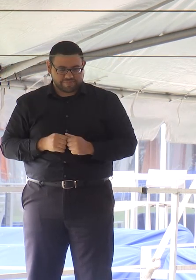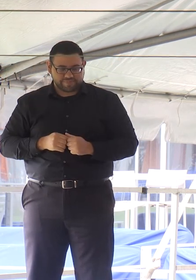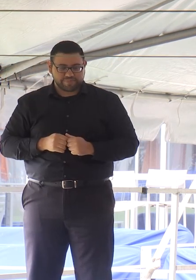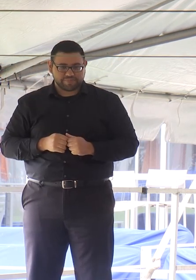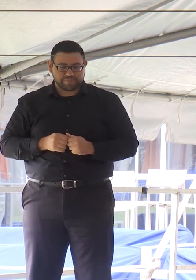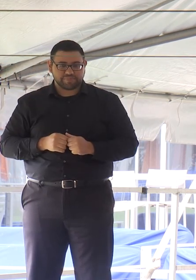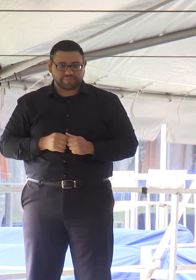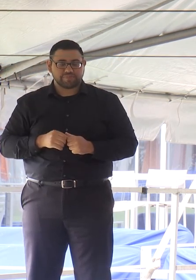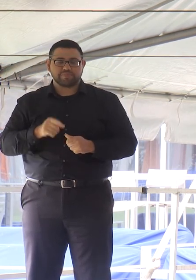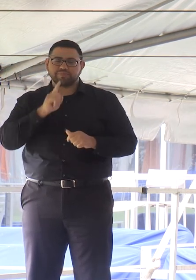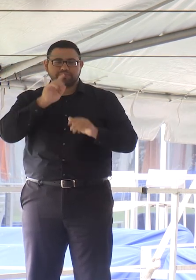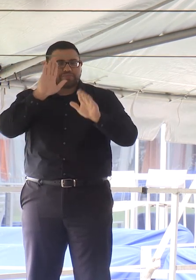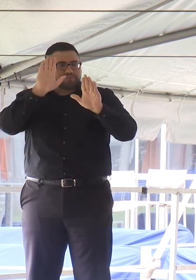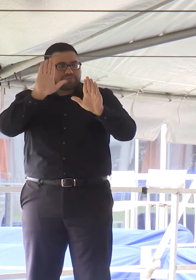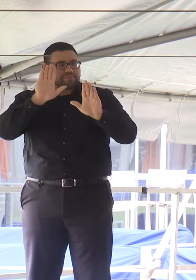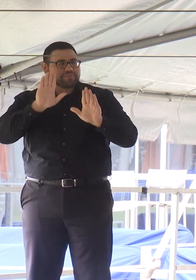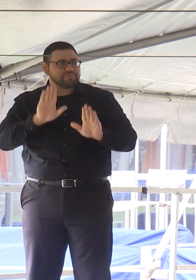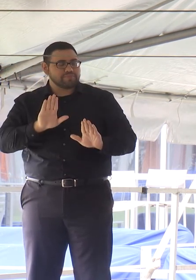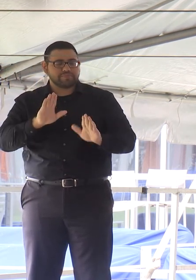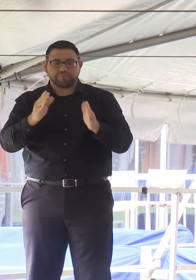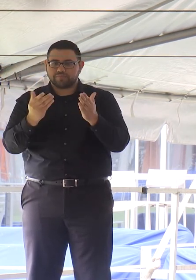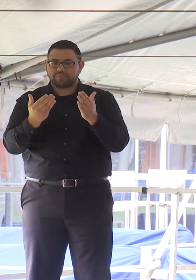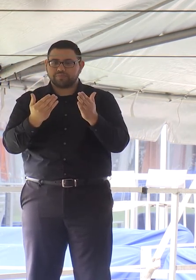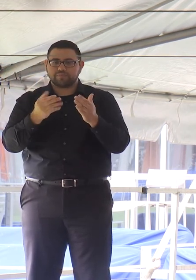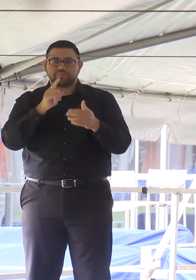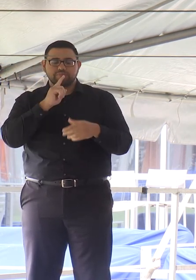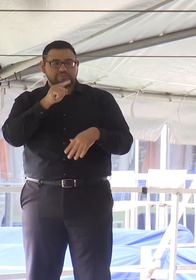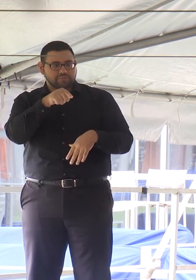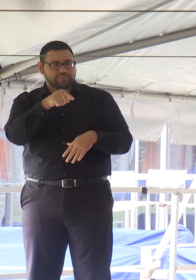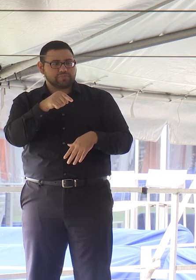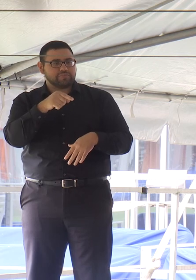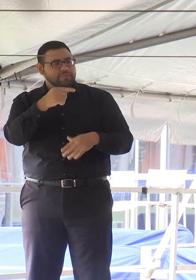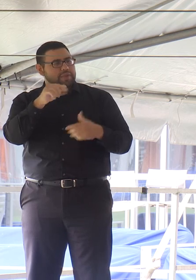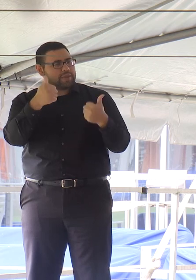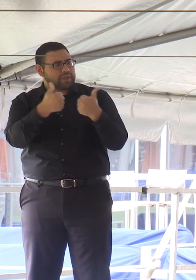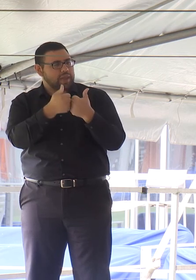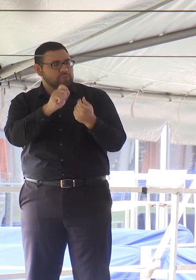He's a remarkable, you used the term game